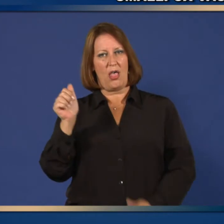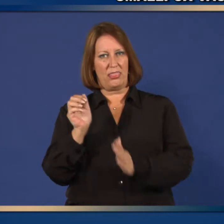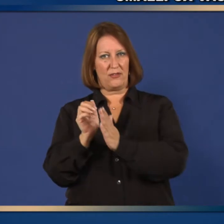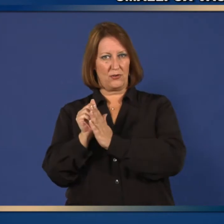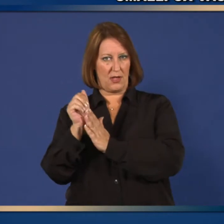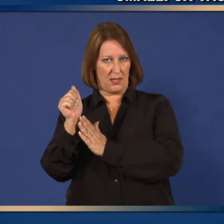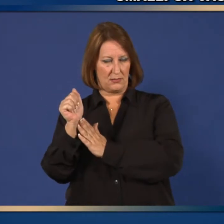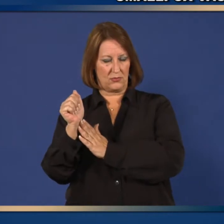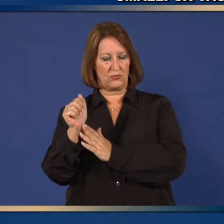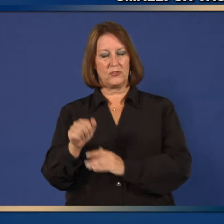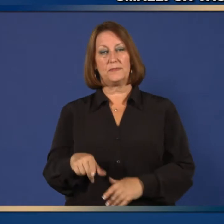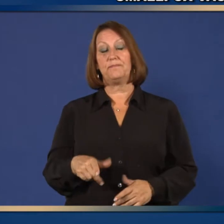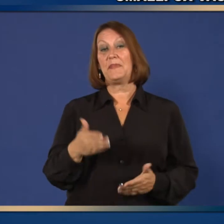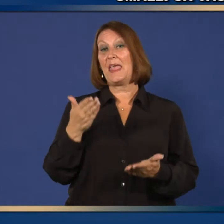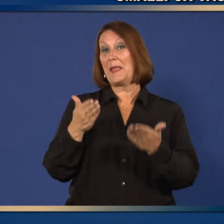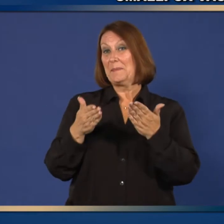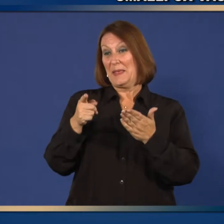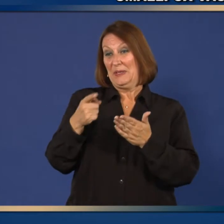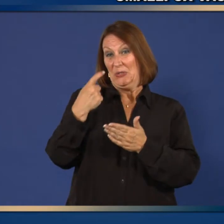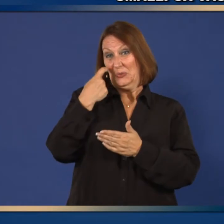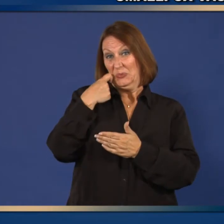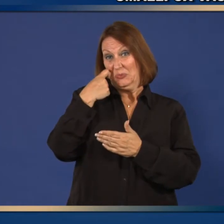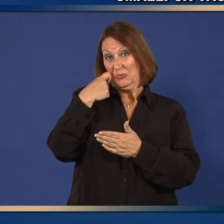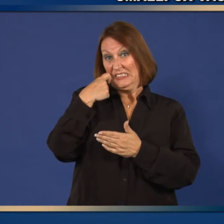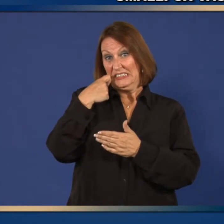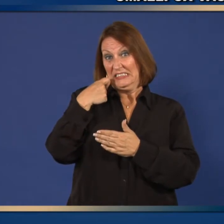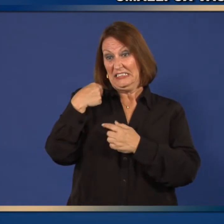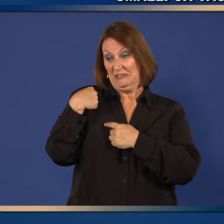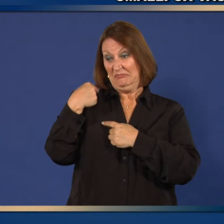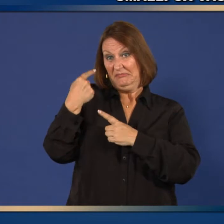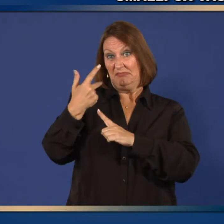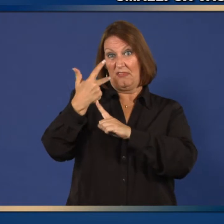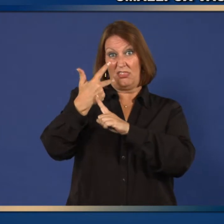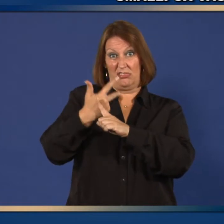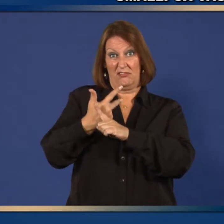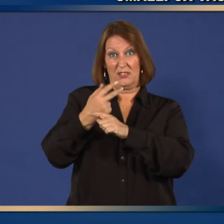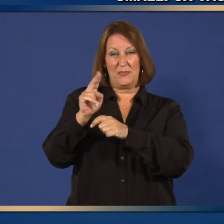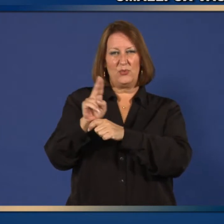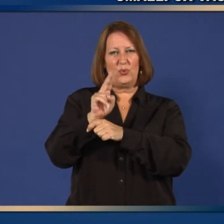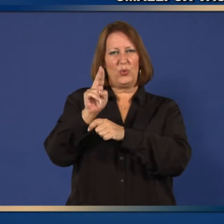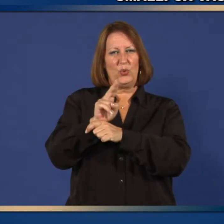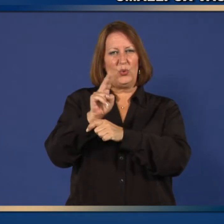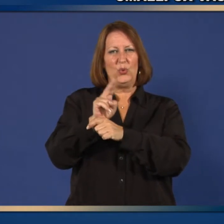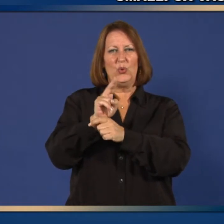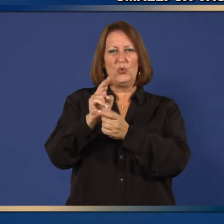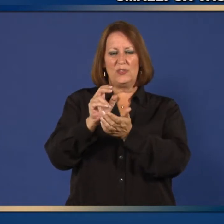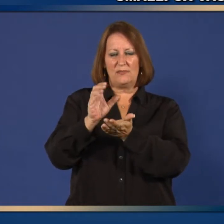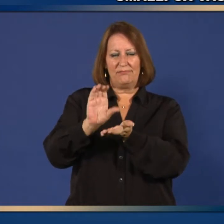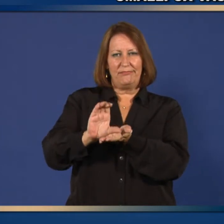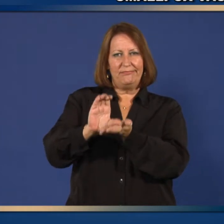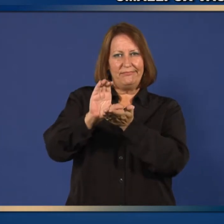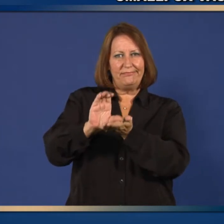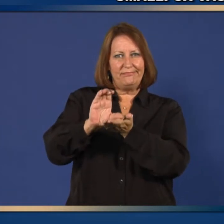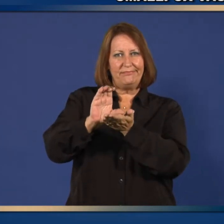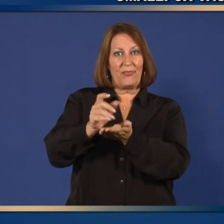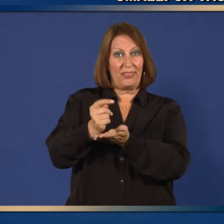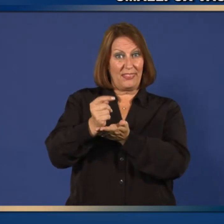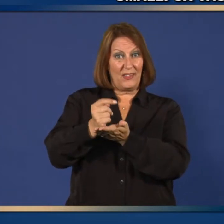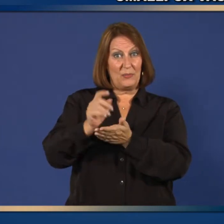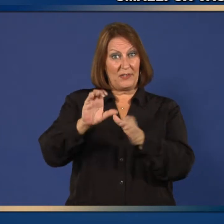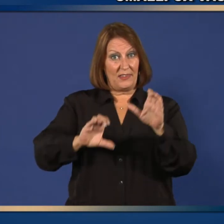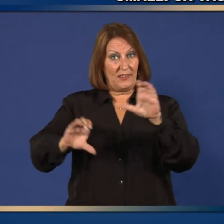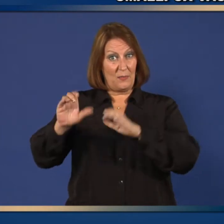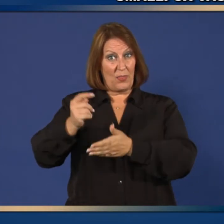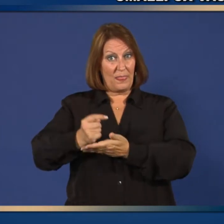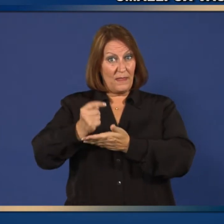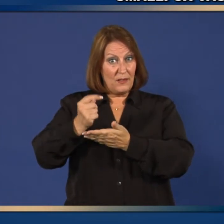anyone who is taking cancer treatment with radiation or drugs, or has taken such treatment